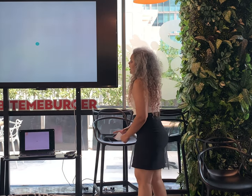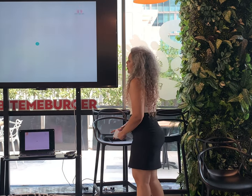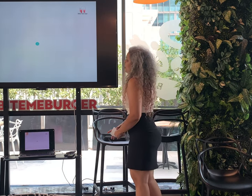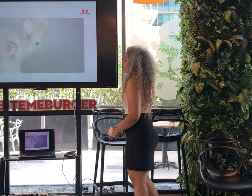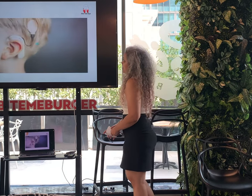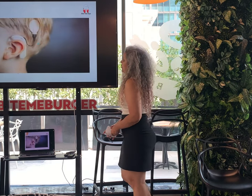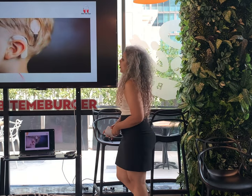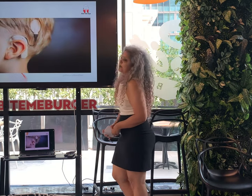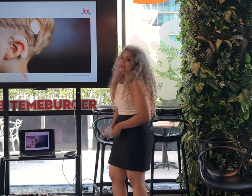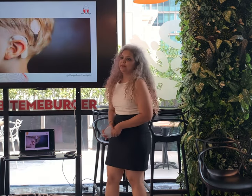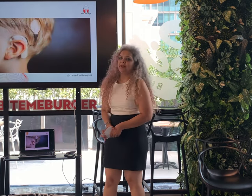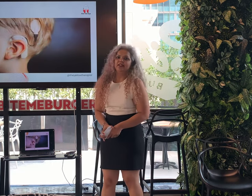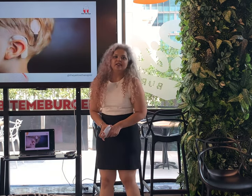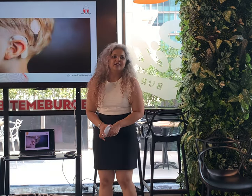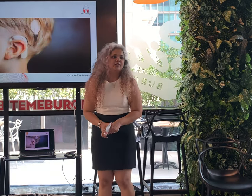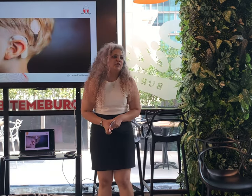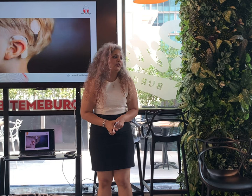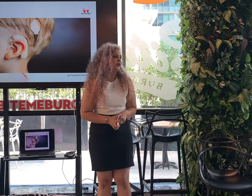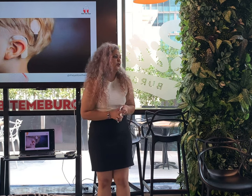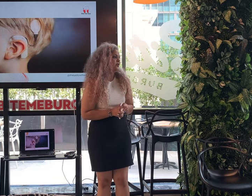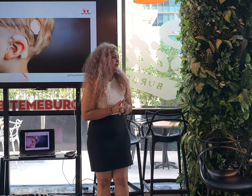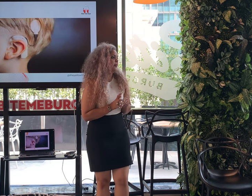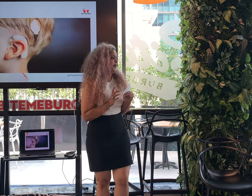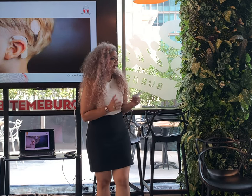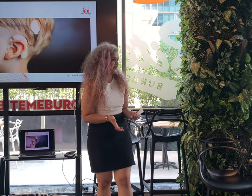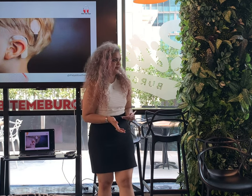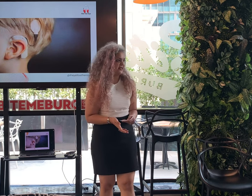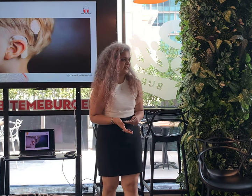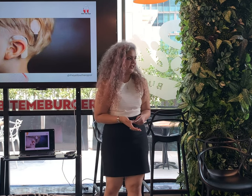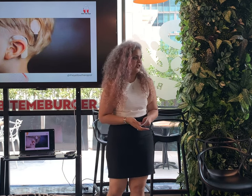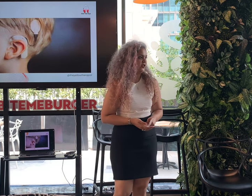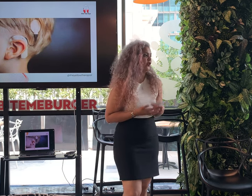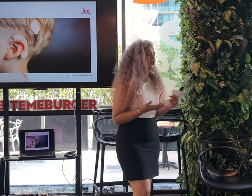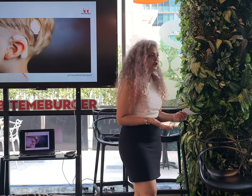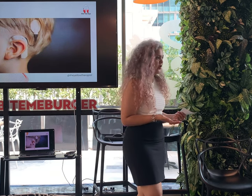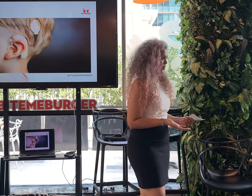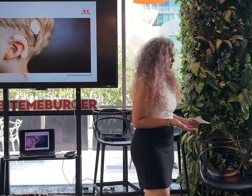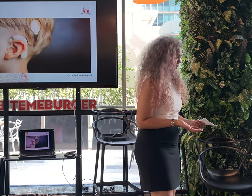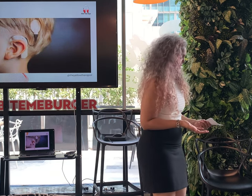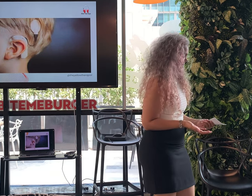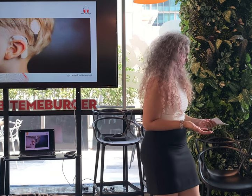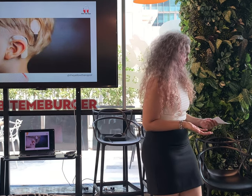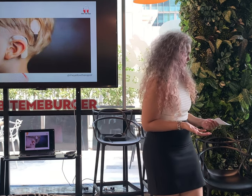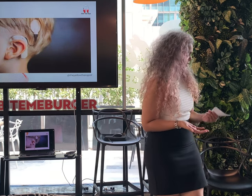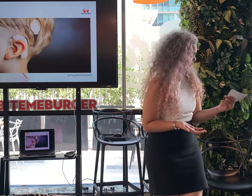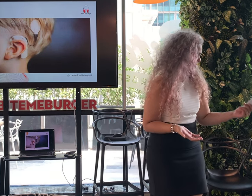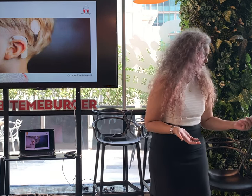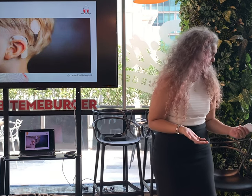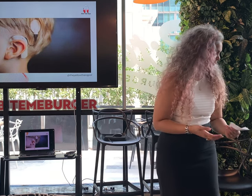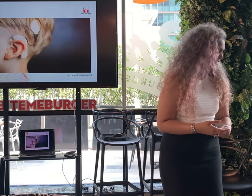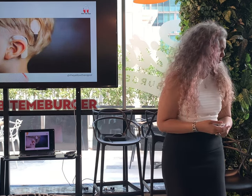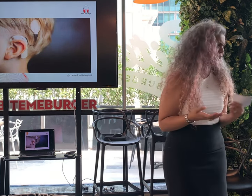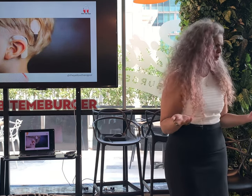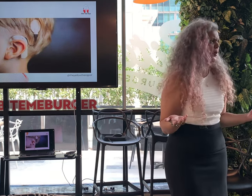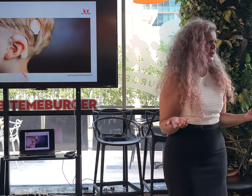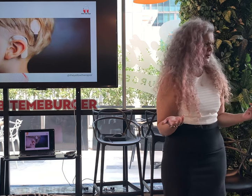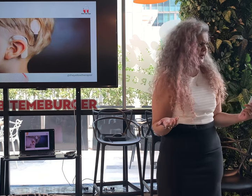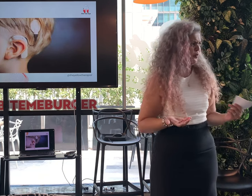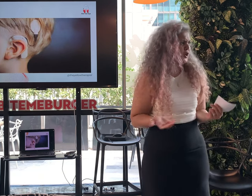What prompted me to make this presentation or talk about sign language? What prompted? What